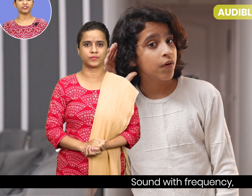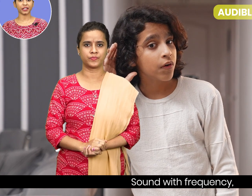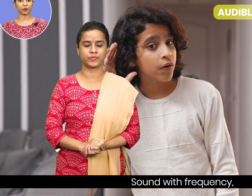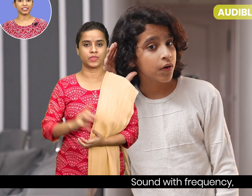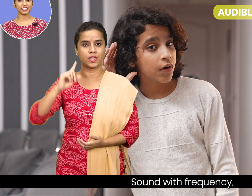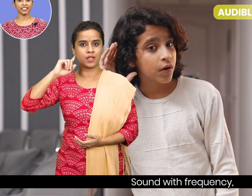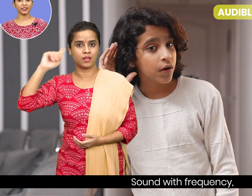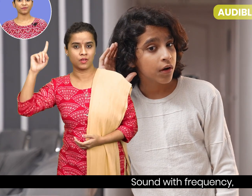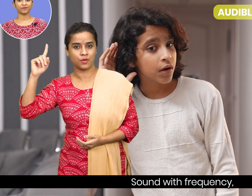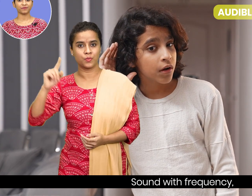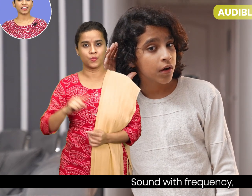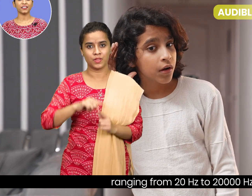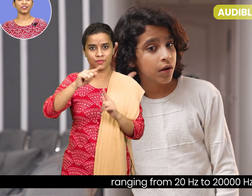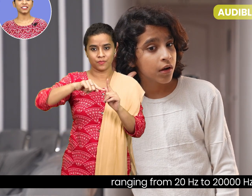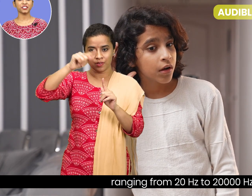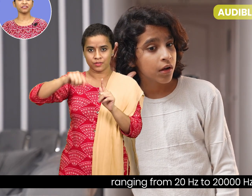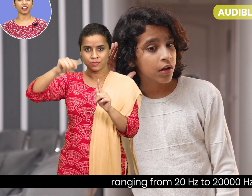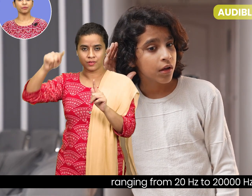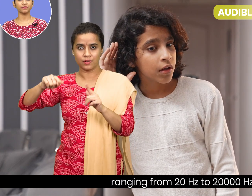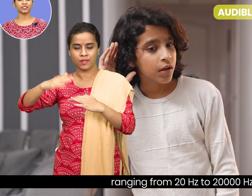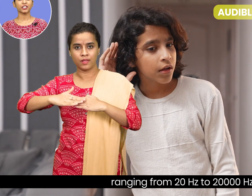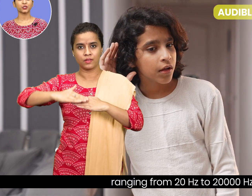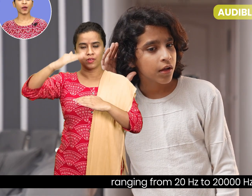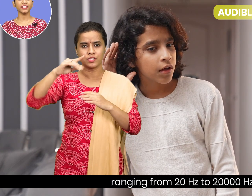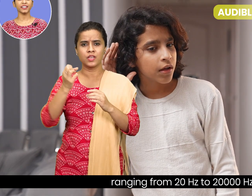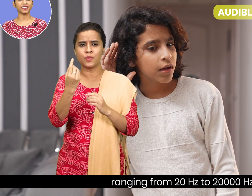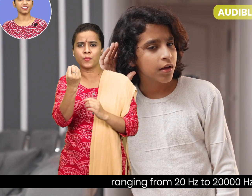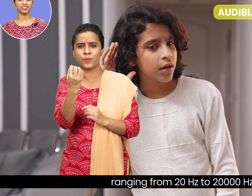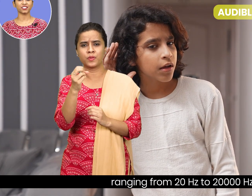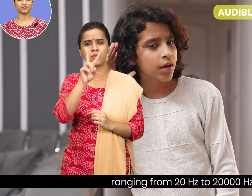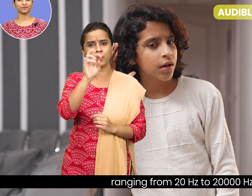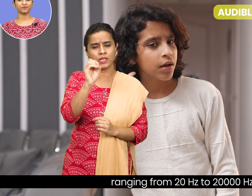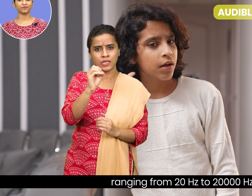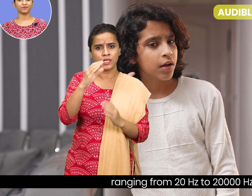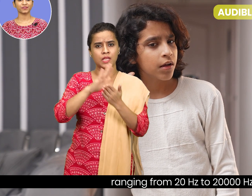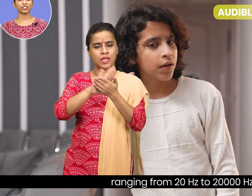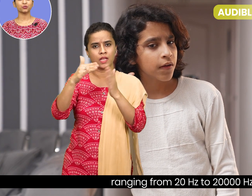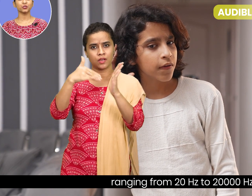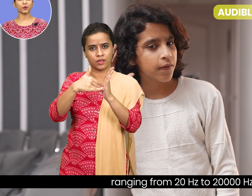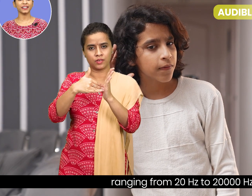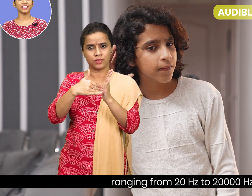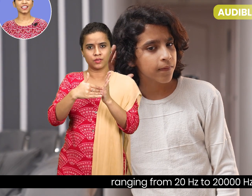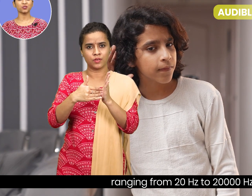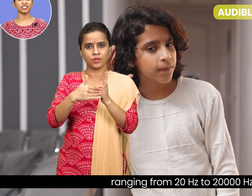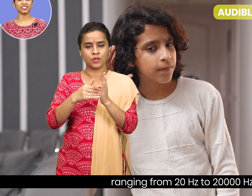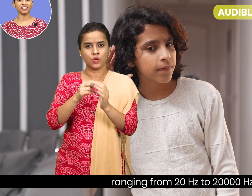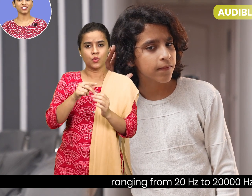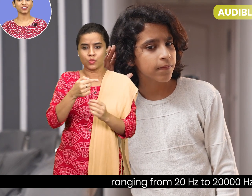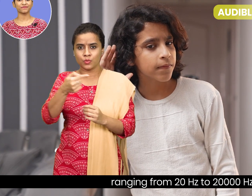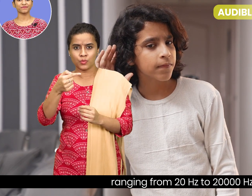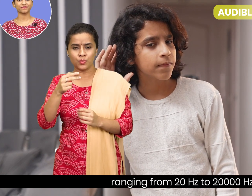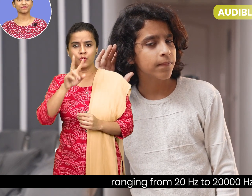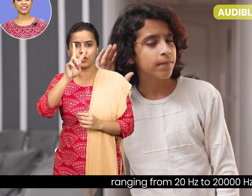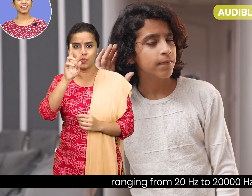Sound with frequency ranging from 20 Hz to 20,000